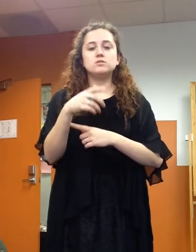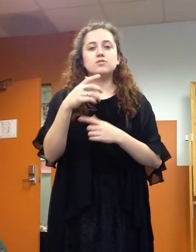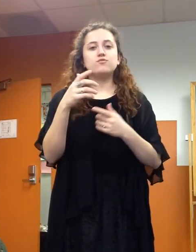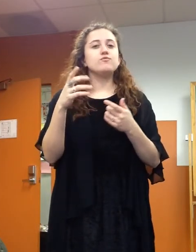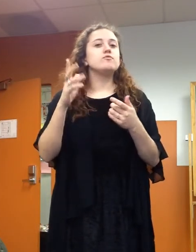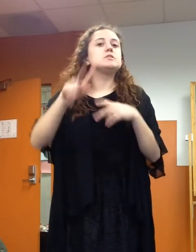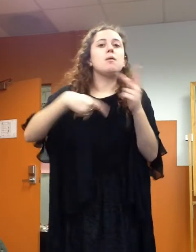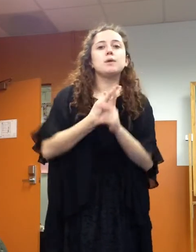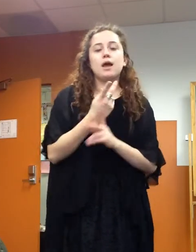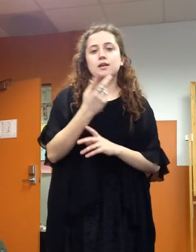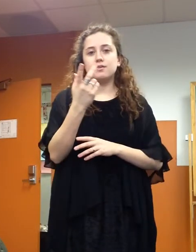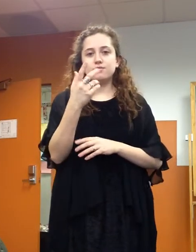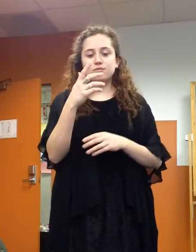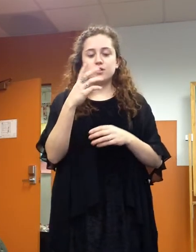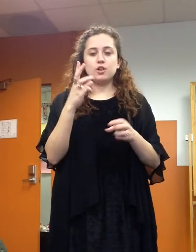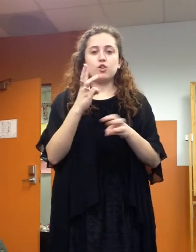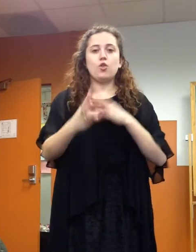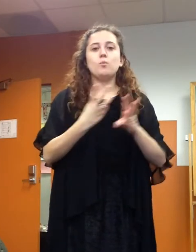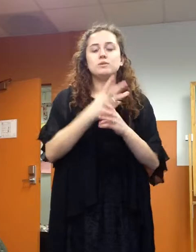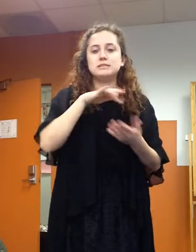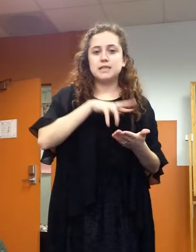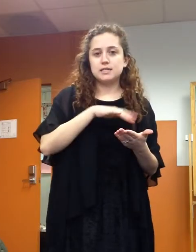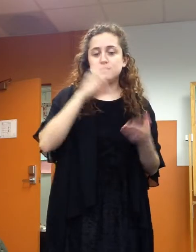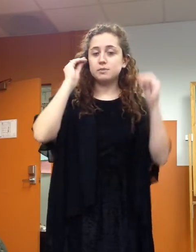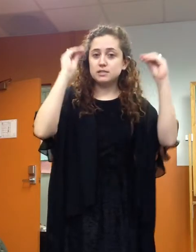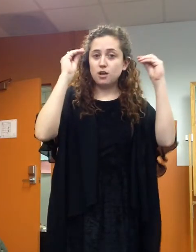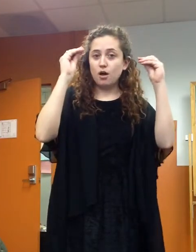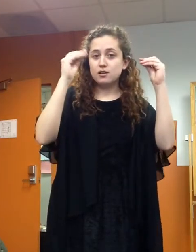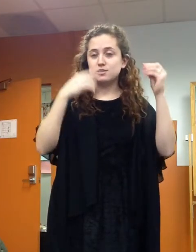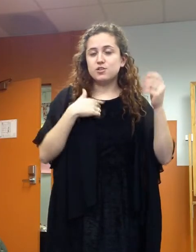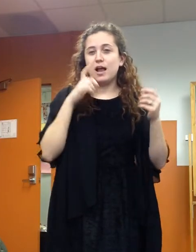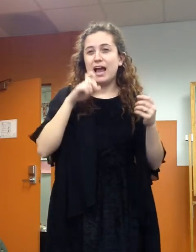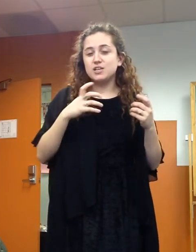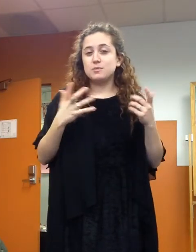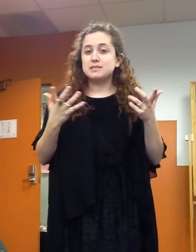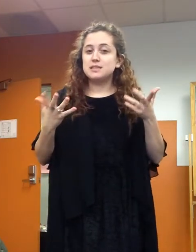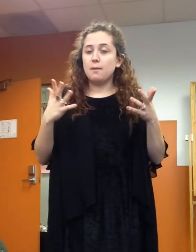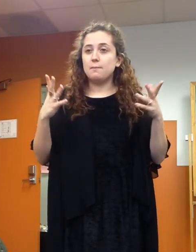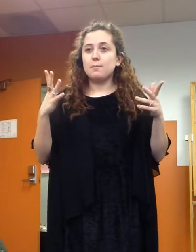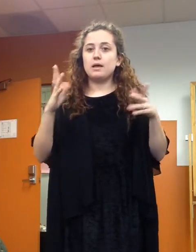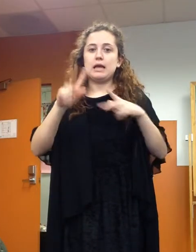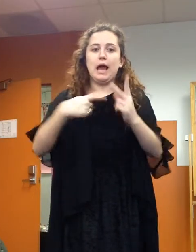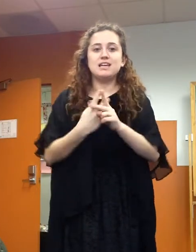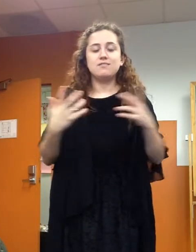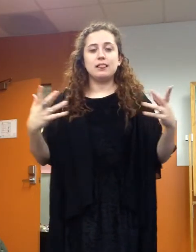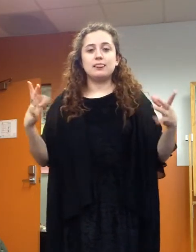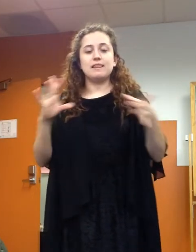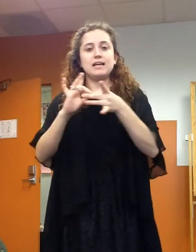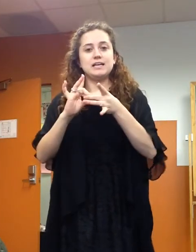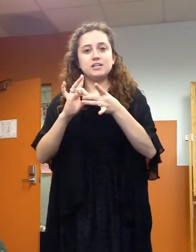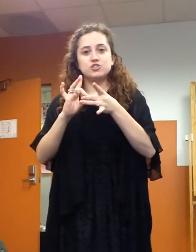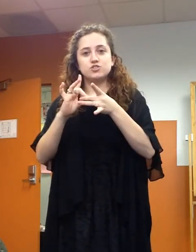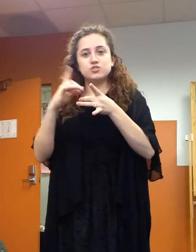a linkage between the way American history was being rethought and the way history broadly was